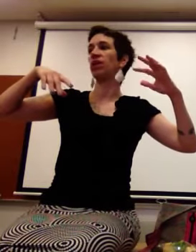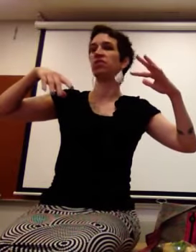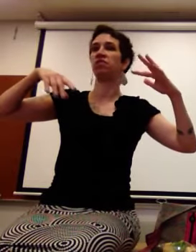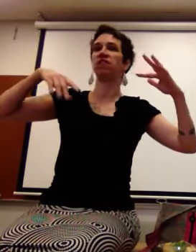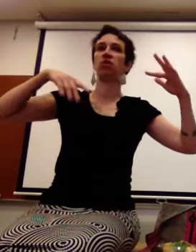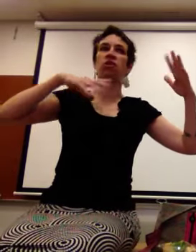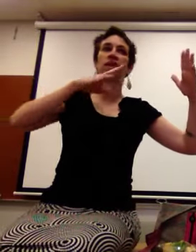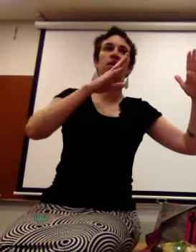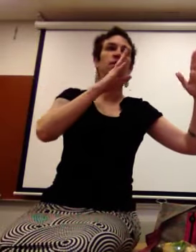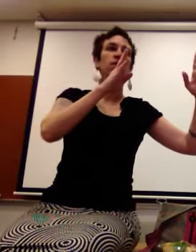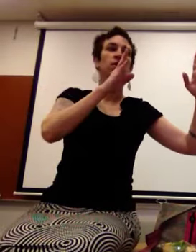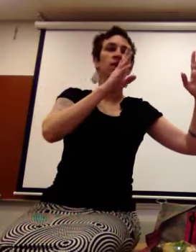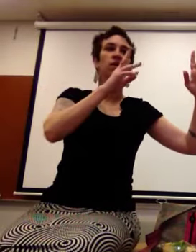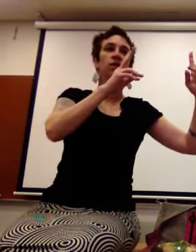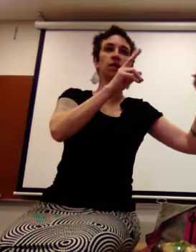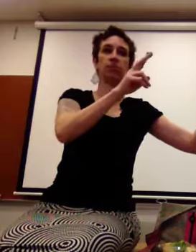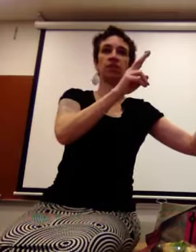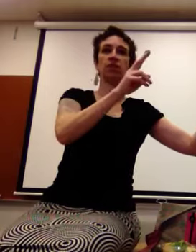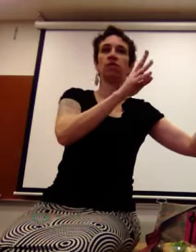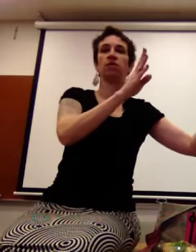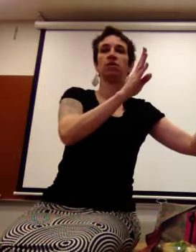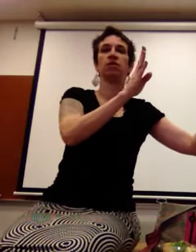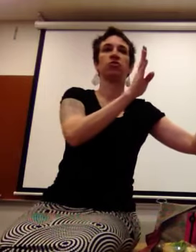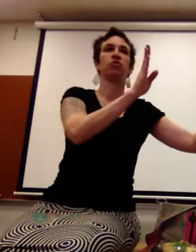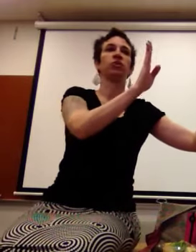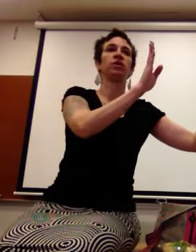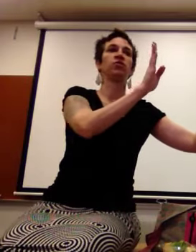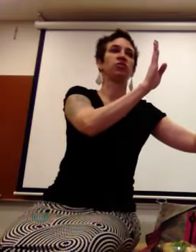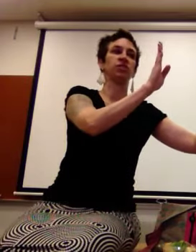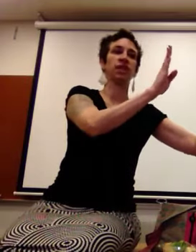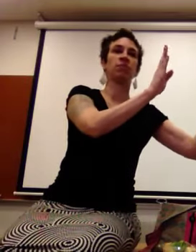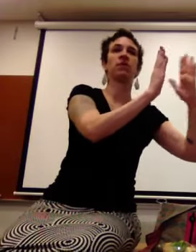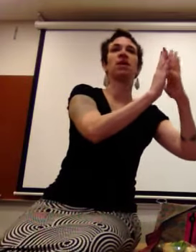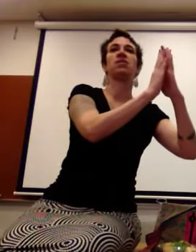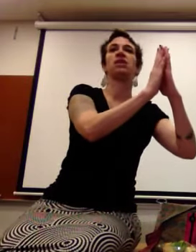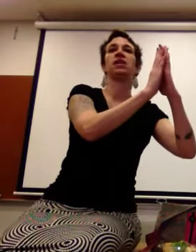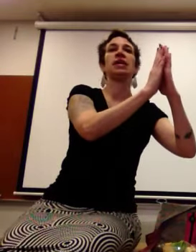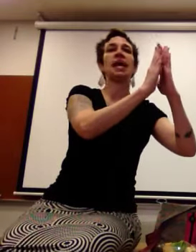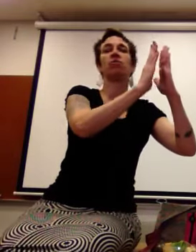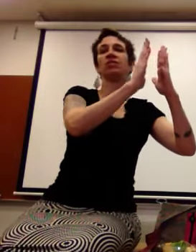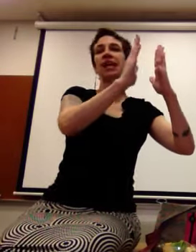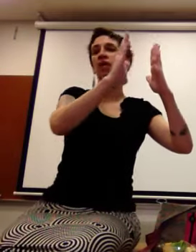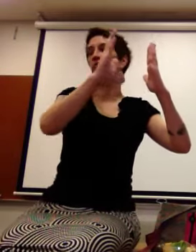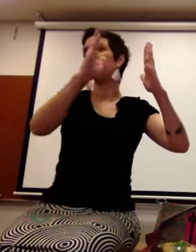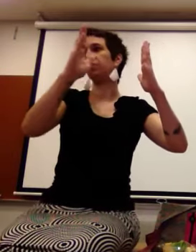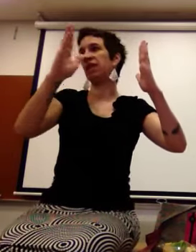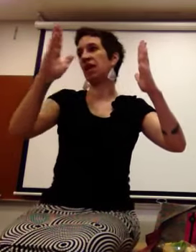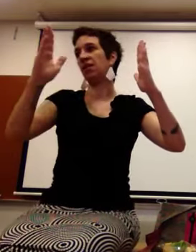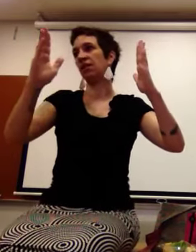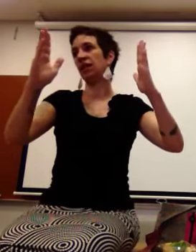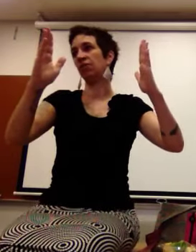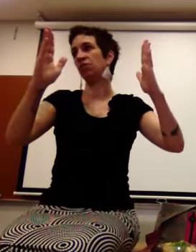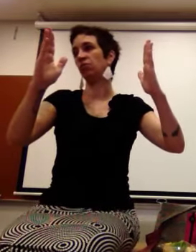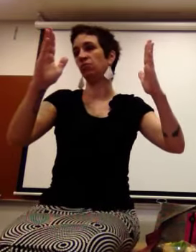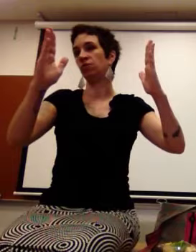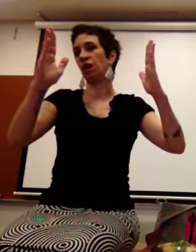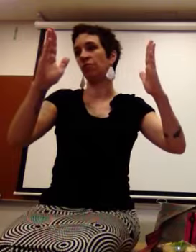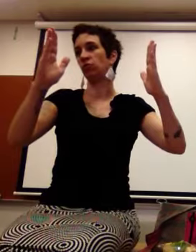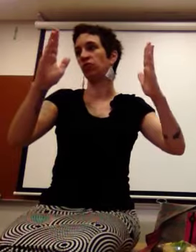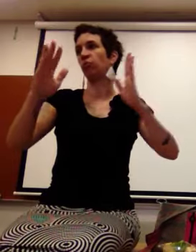into the video and they clipped it. And so it shows a segment and then it counts down from 10 and allows you time to interpret.